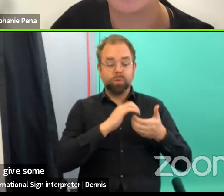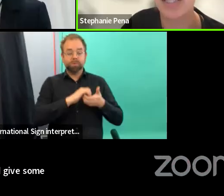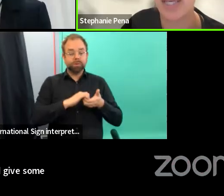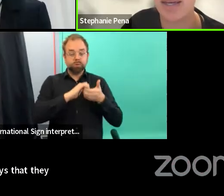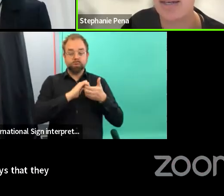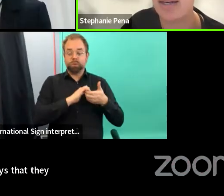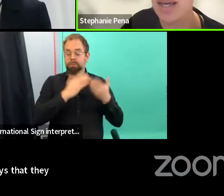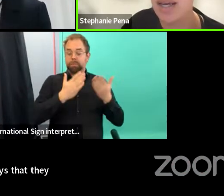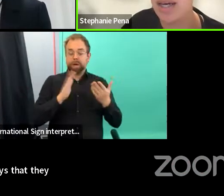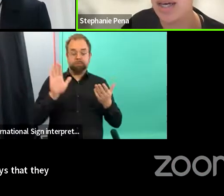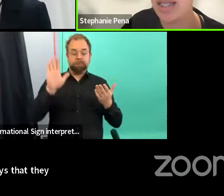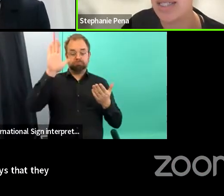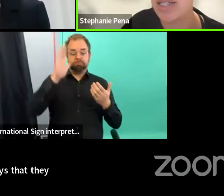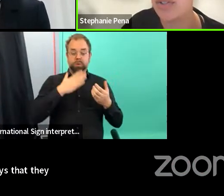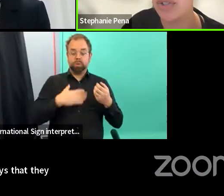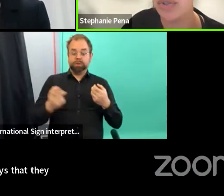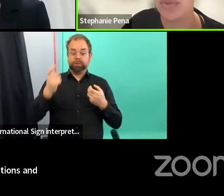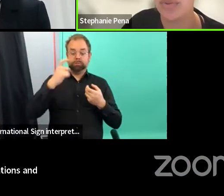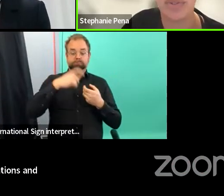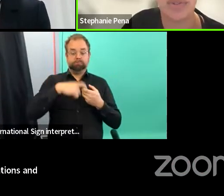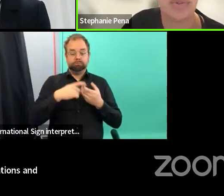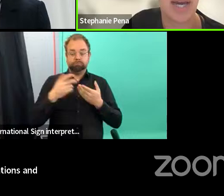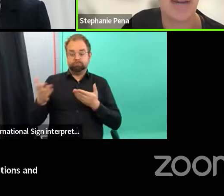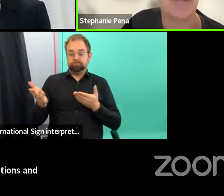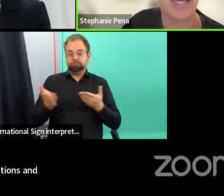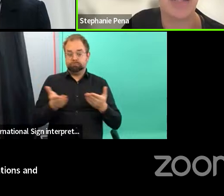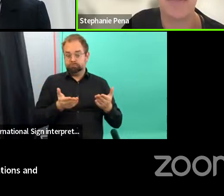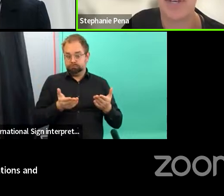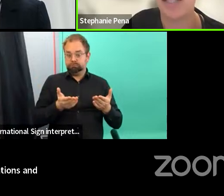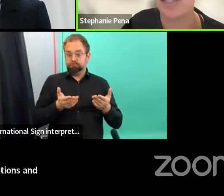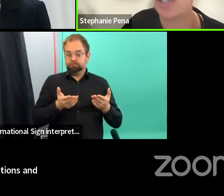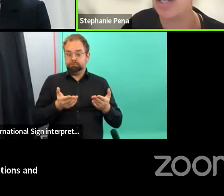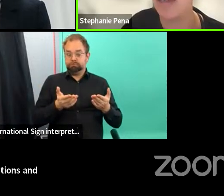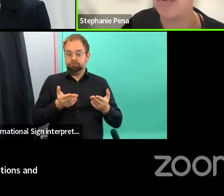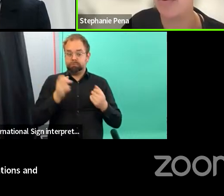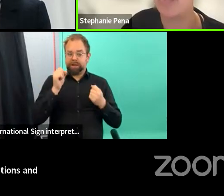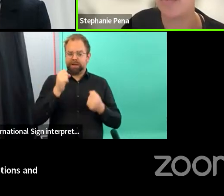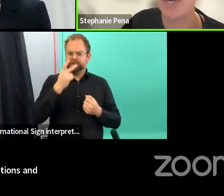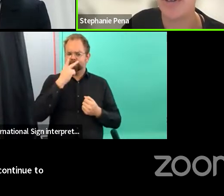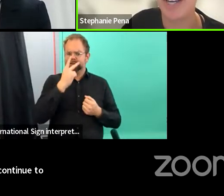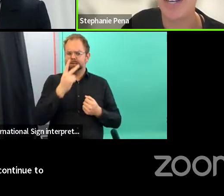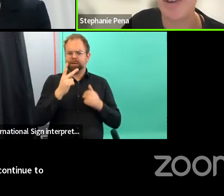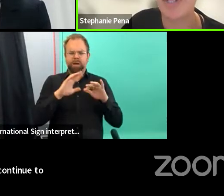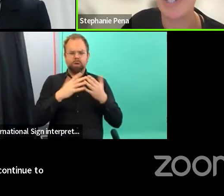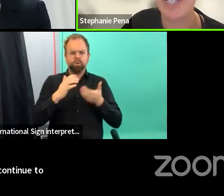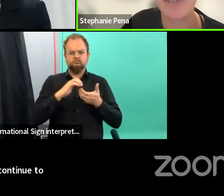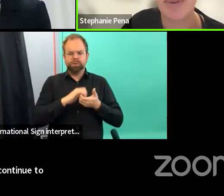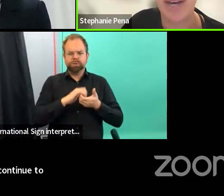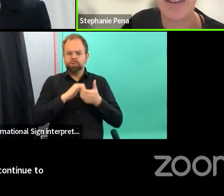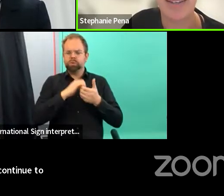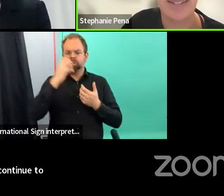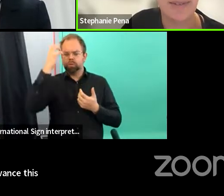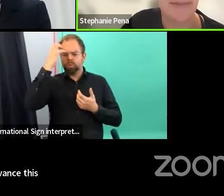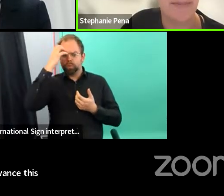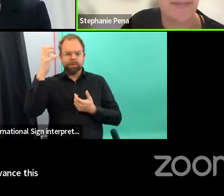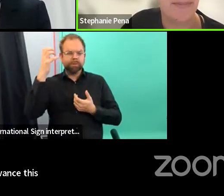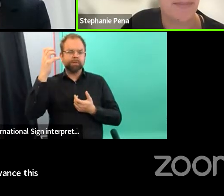and governments can continue to advocate and advance this agenda, that would be a great opportunity as